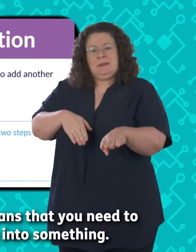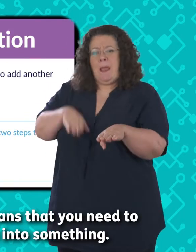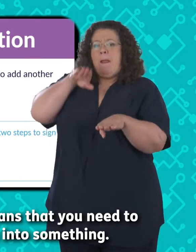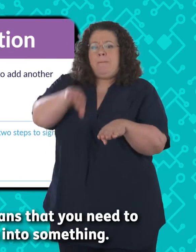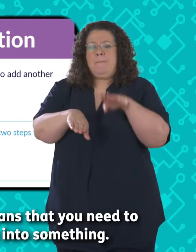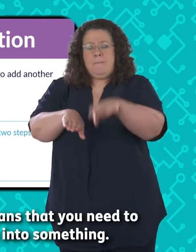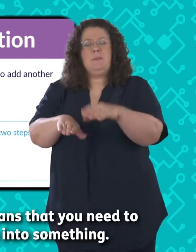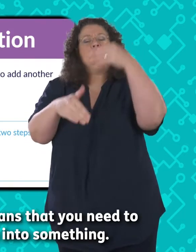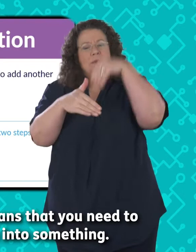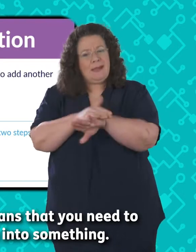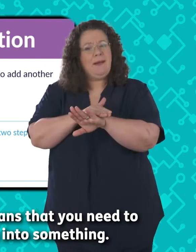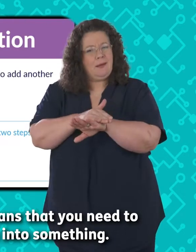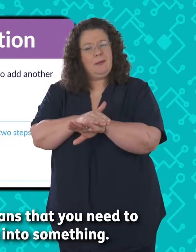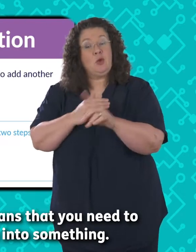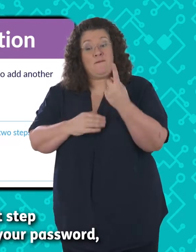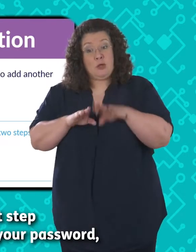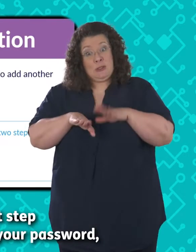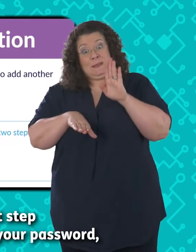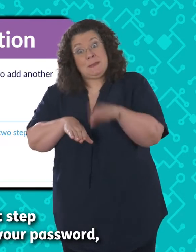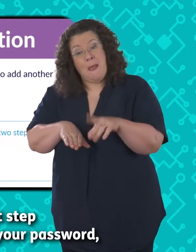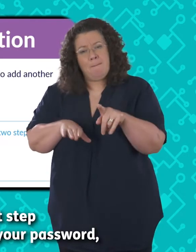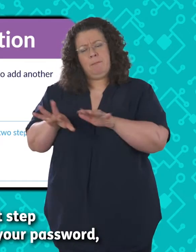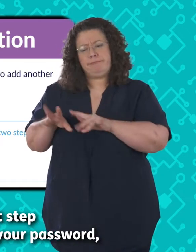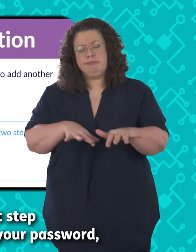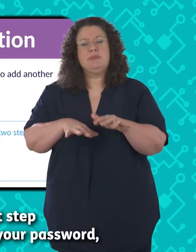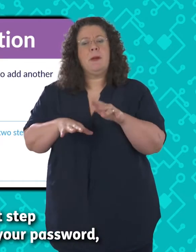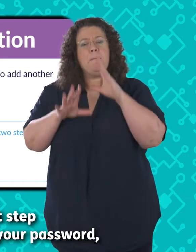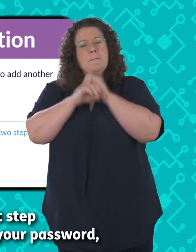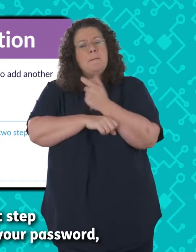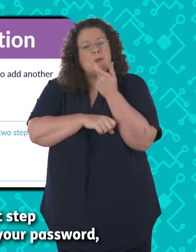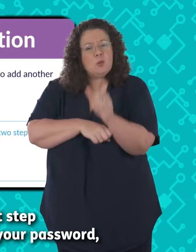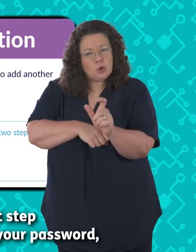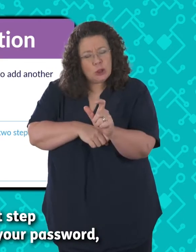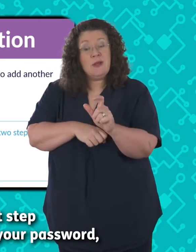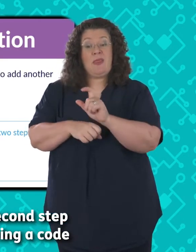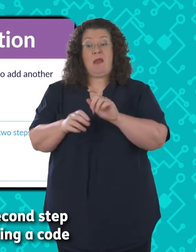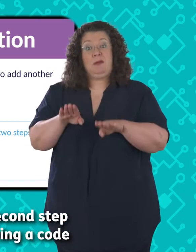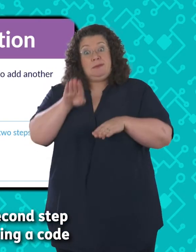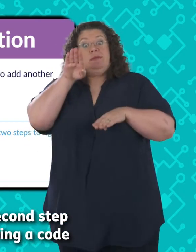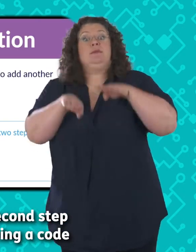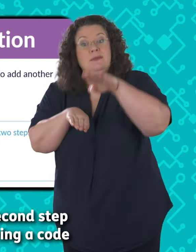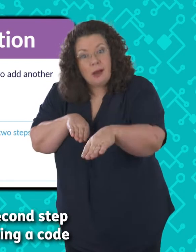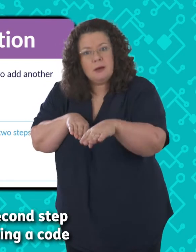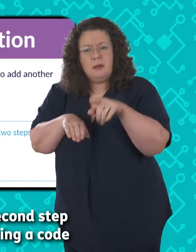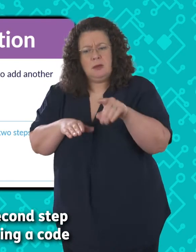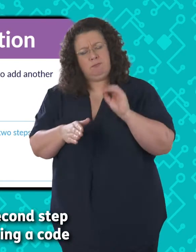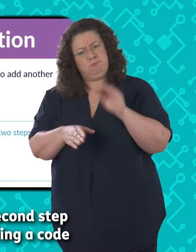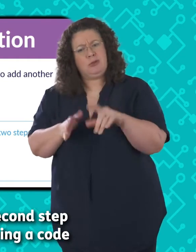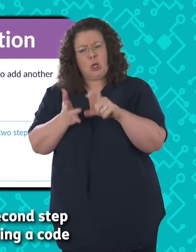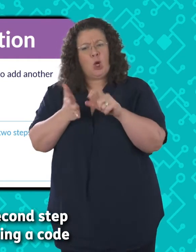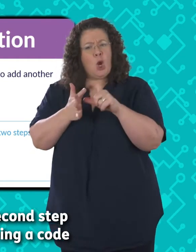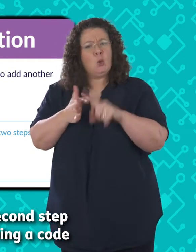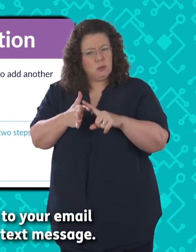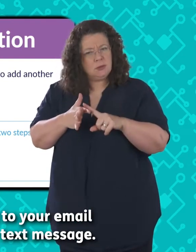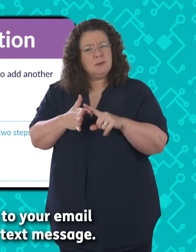use 2 steps to sign into something. So the first step would be entering your password. And then the second step would be